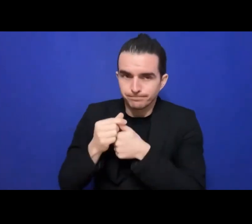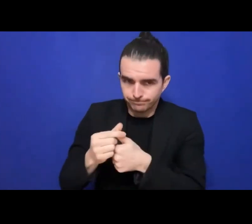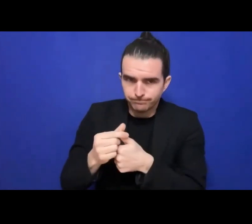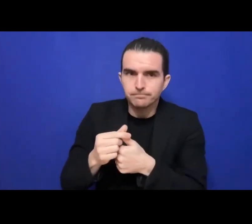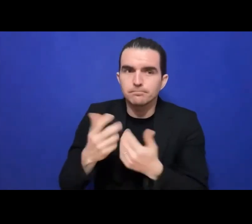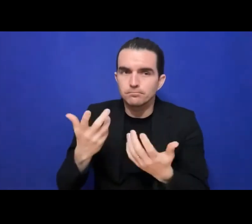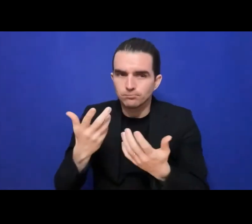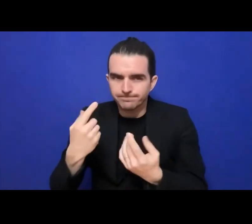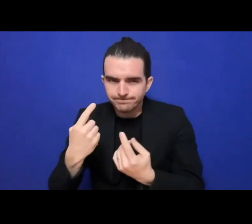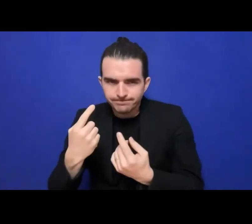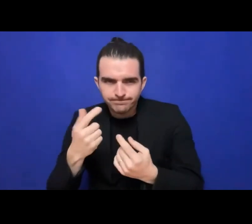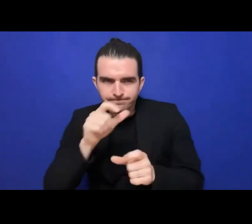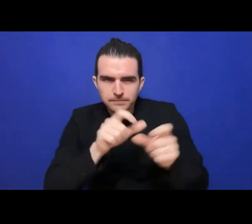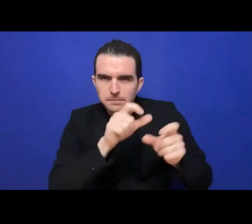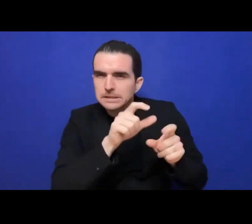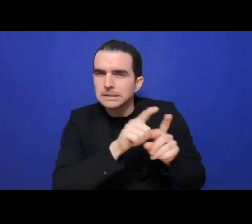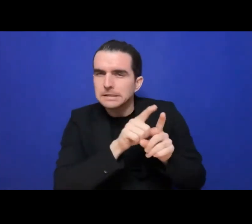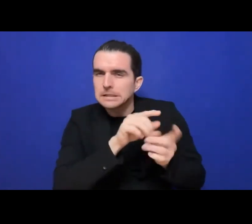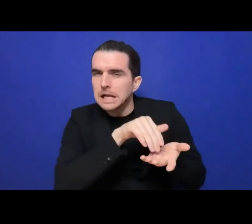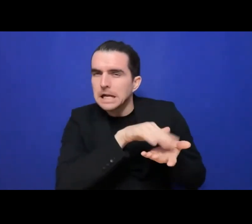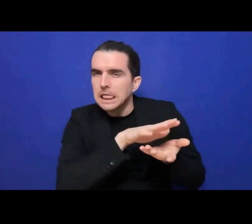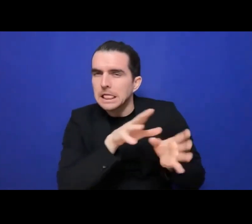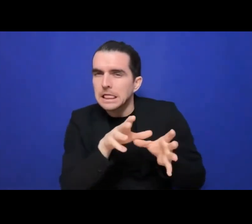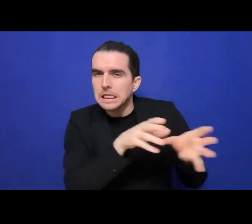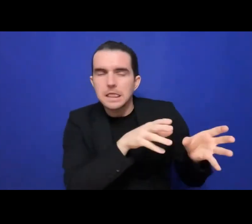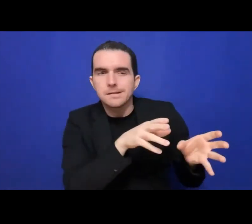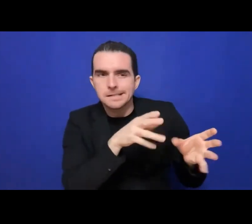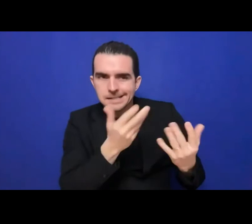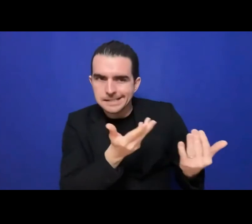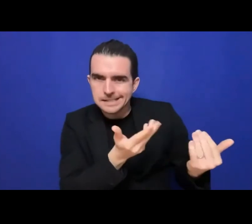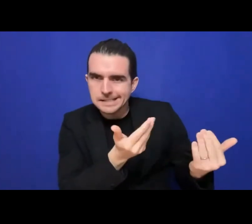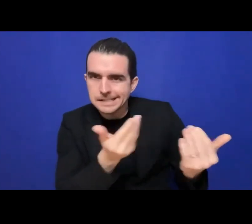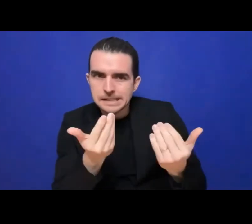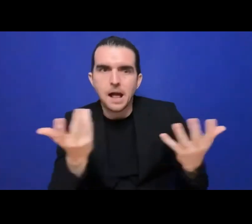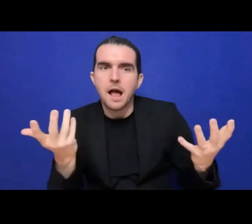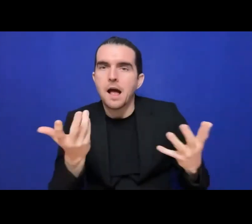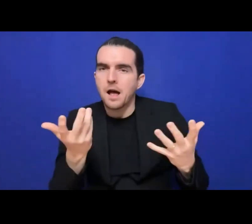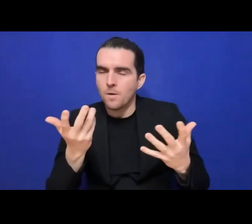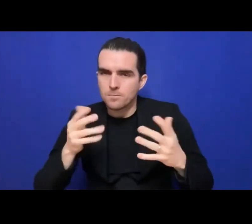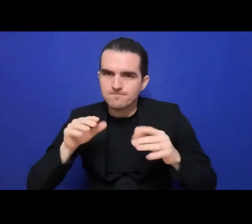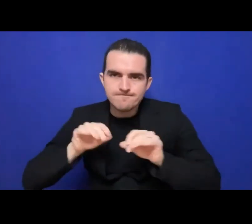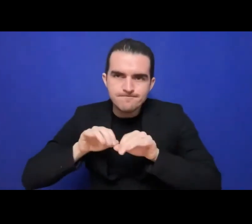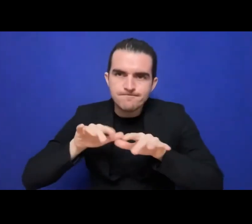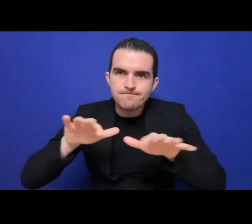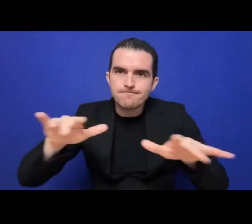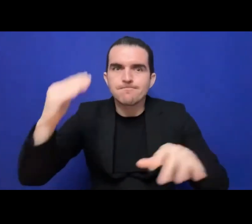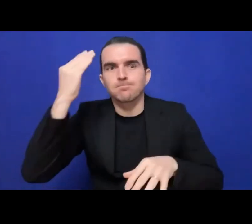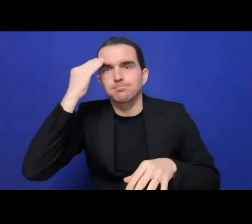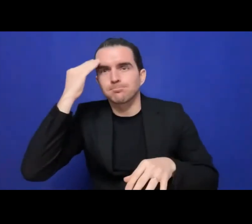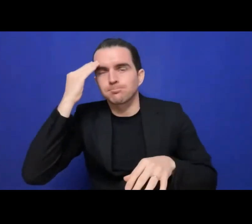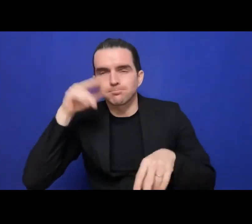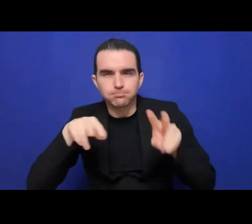their homes, at their village, and at their slum areas, through